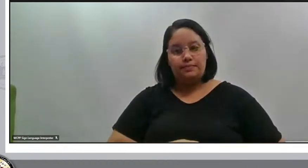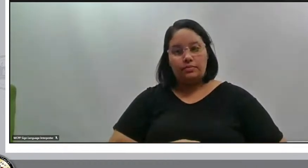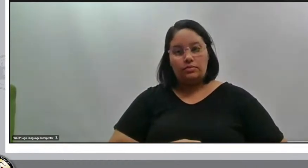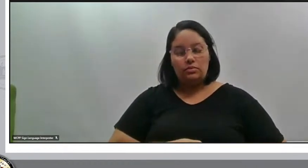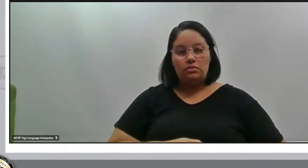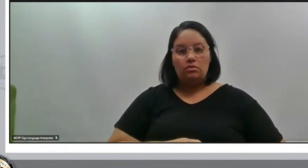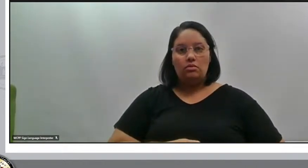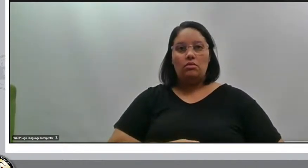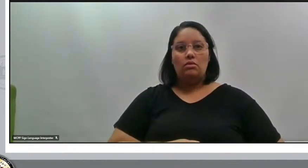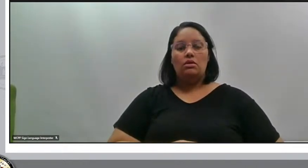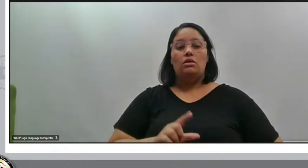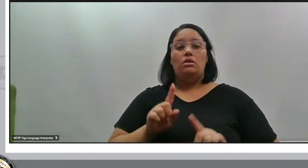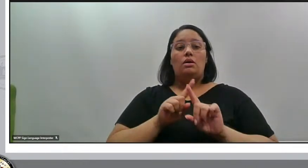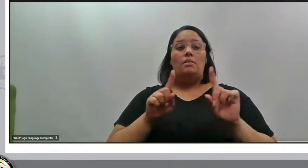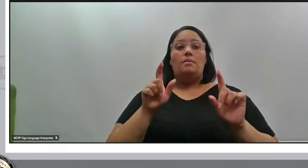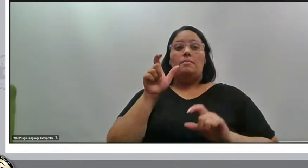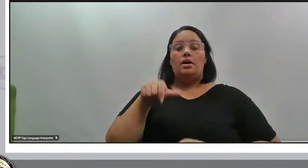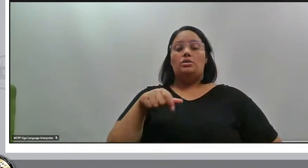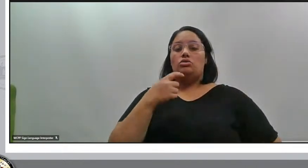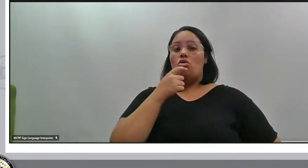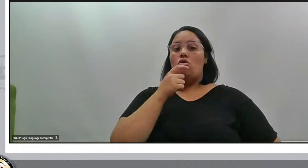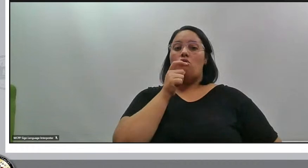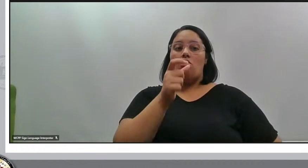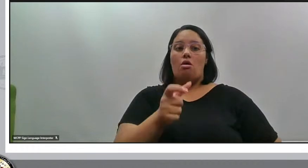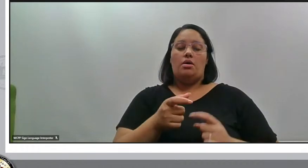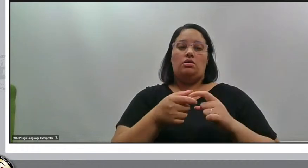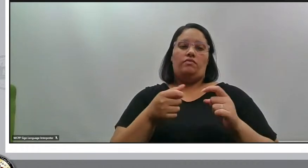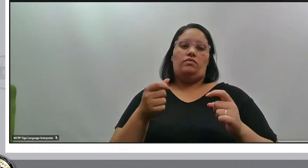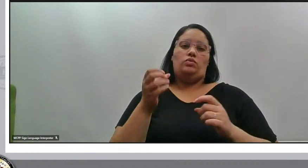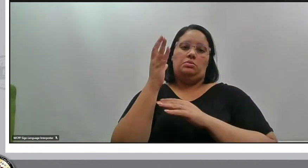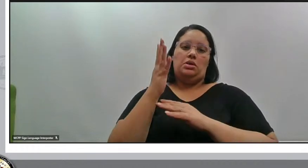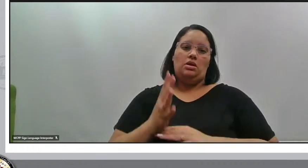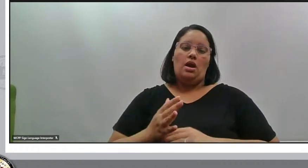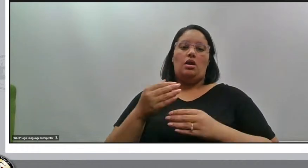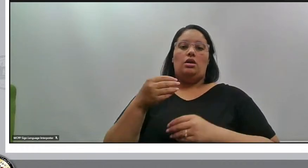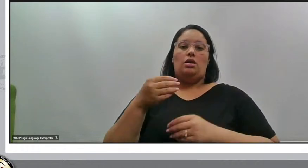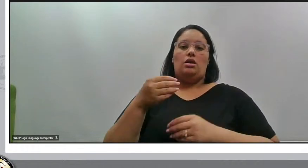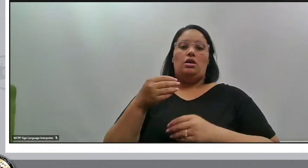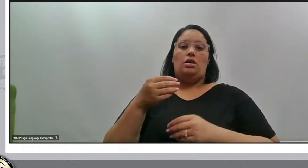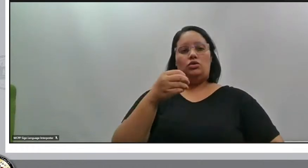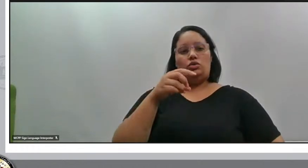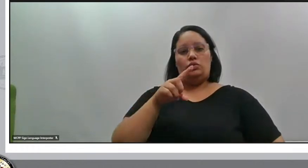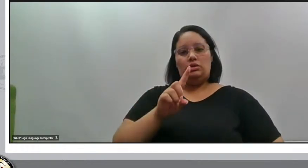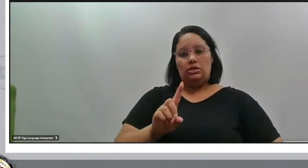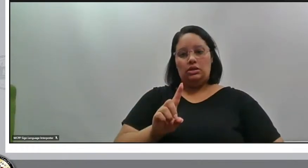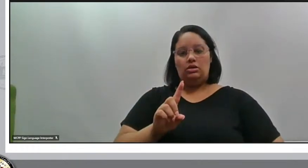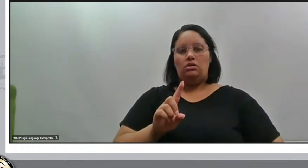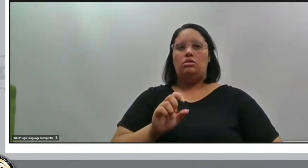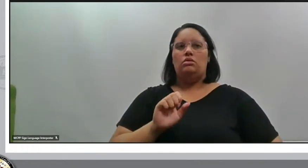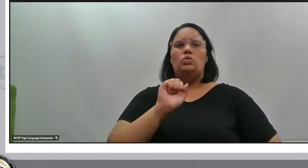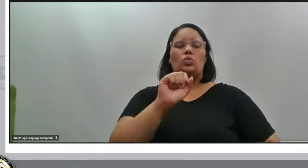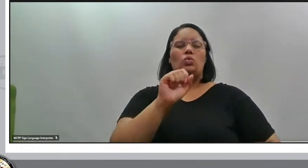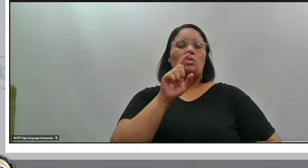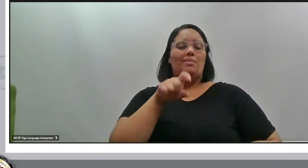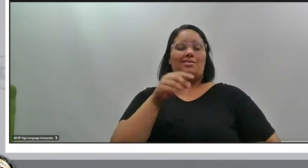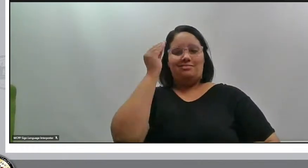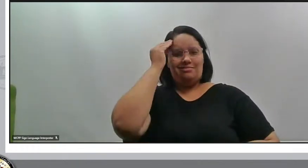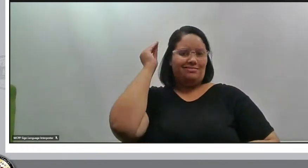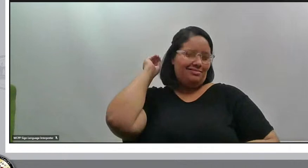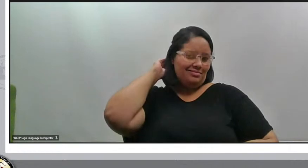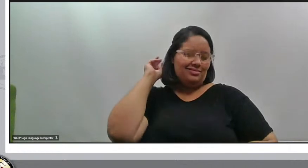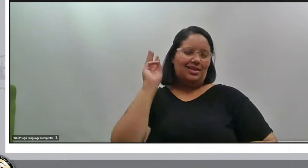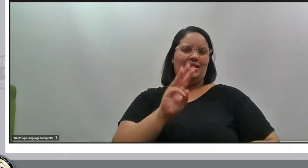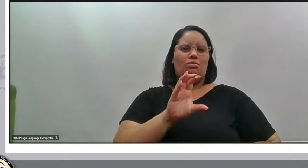I just a quick comment from the speaker and maybe his HOD. What in your mind must